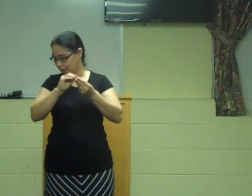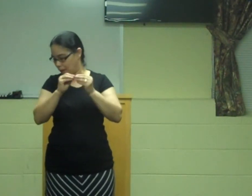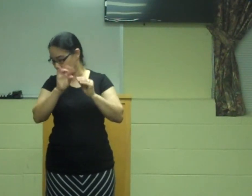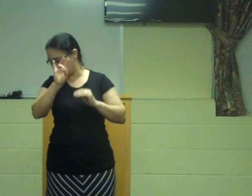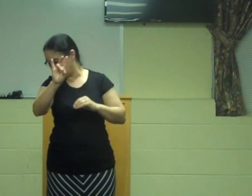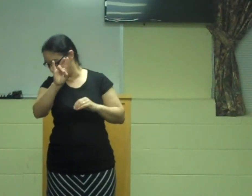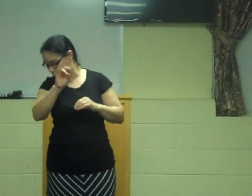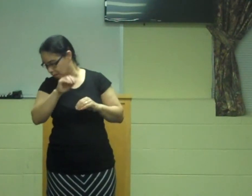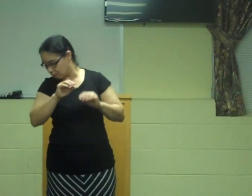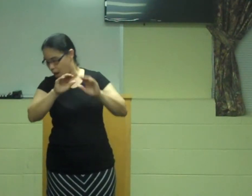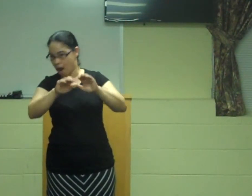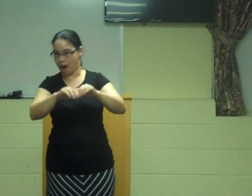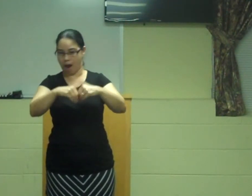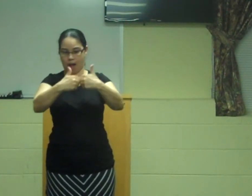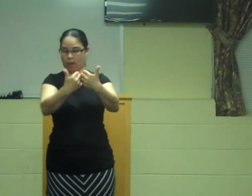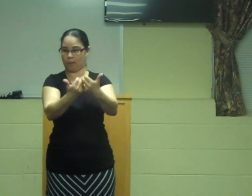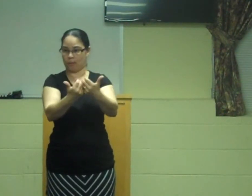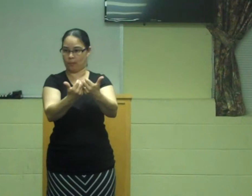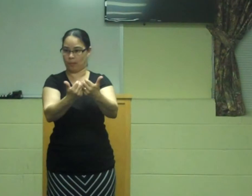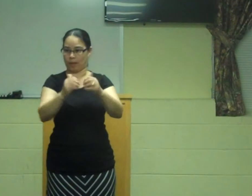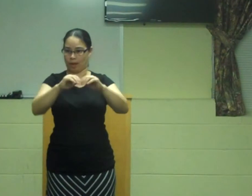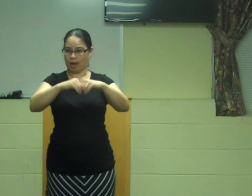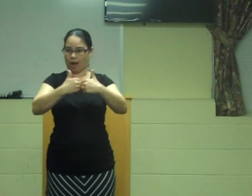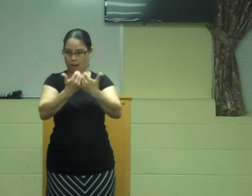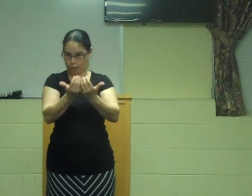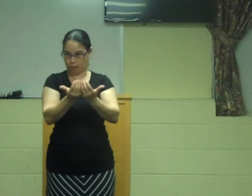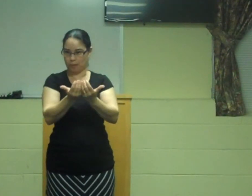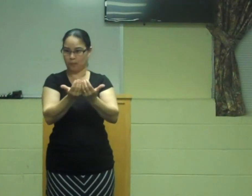Number 7, how?